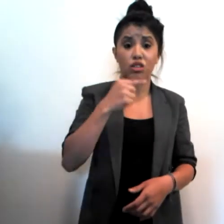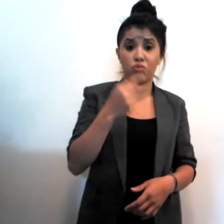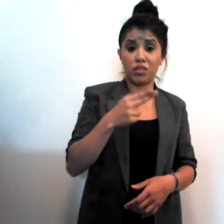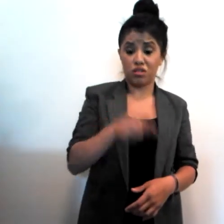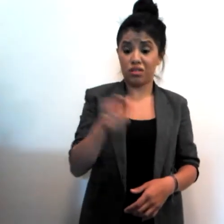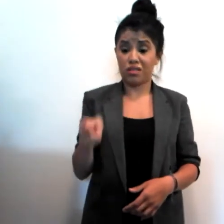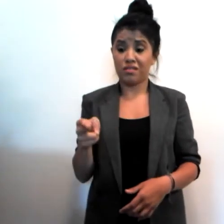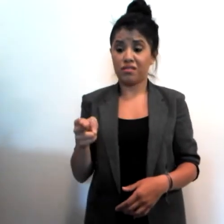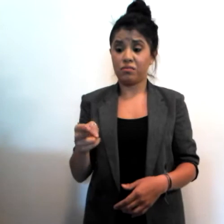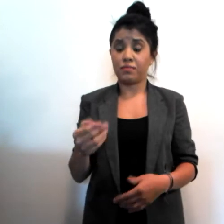teacher-interpreter relationships,